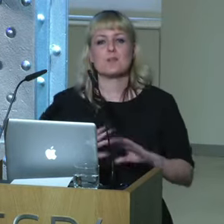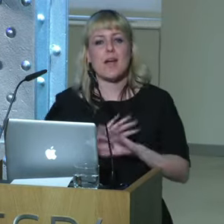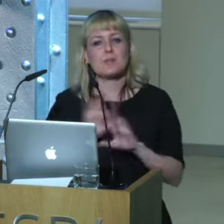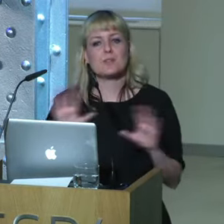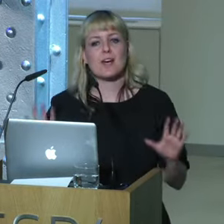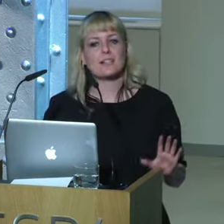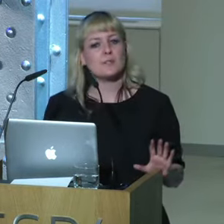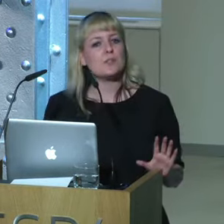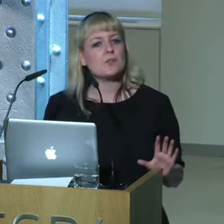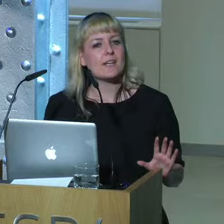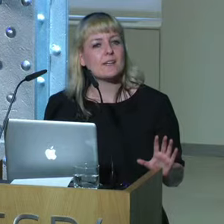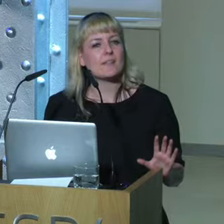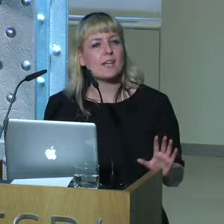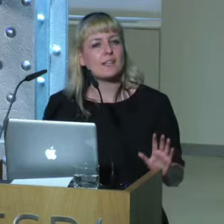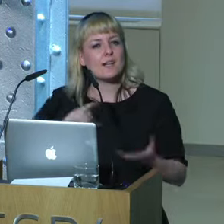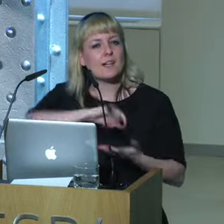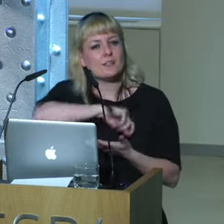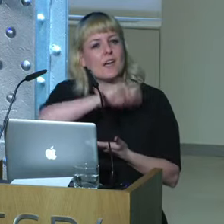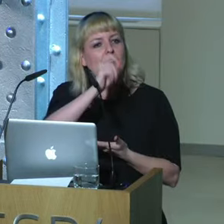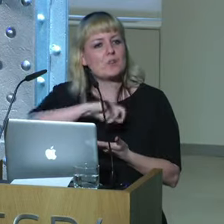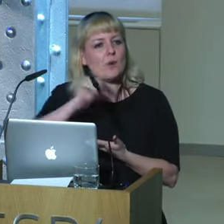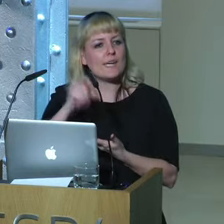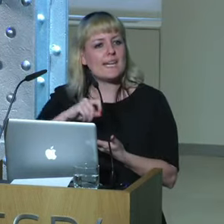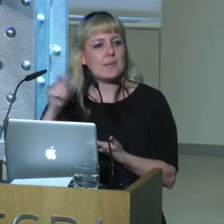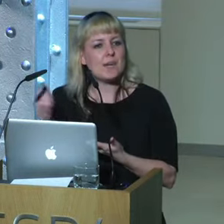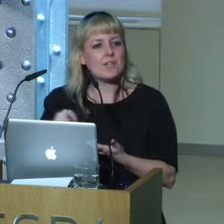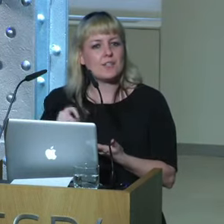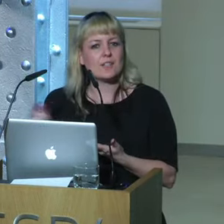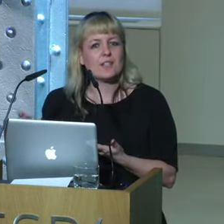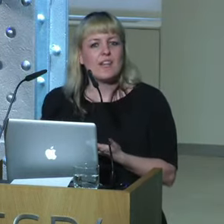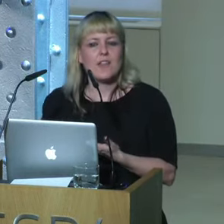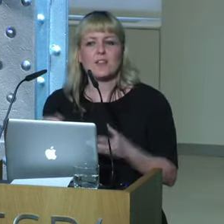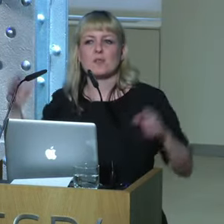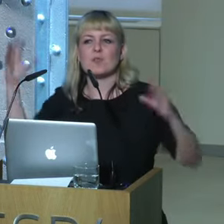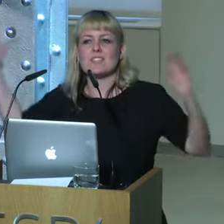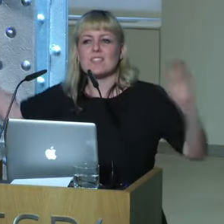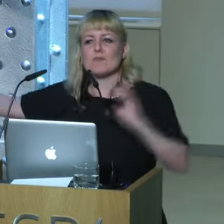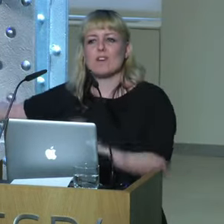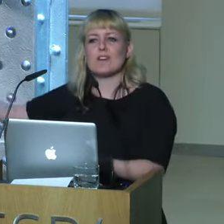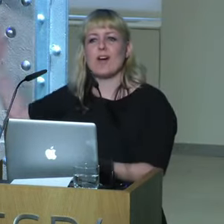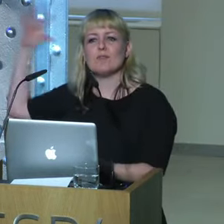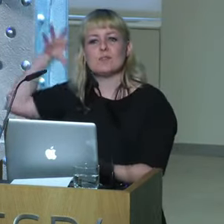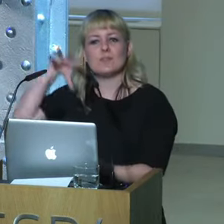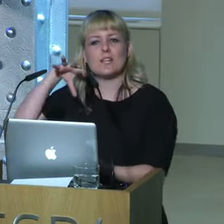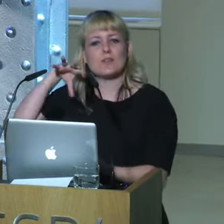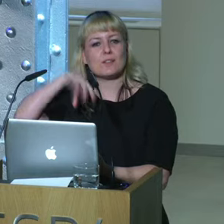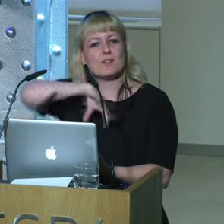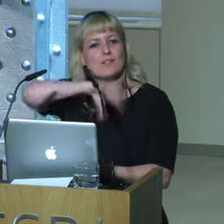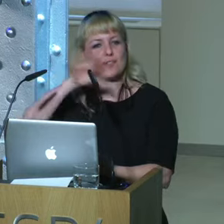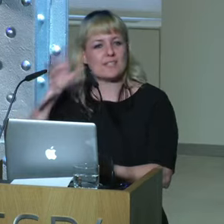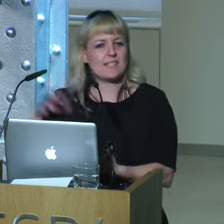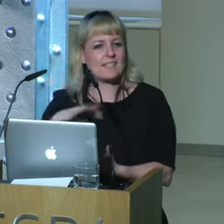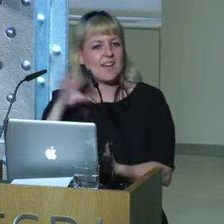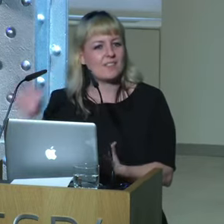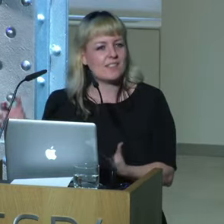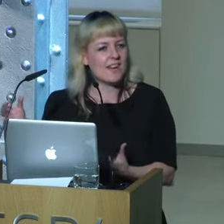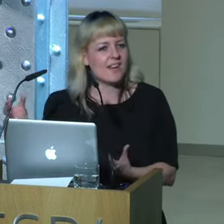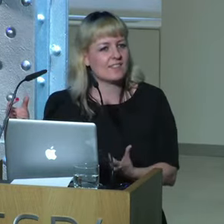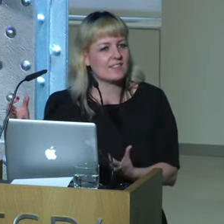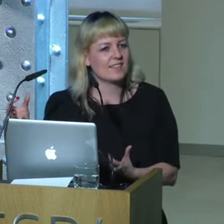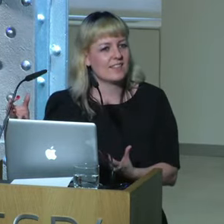some abstract imagery, like line drawing and animation, that sits very comfortably with a lot of interesting